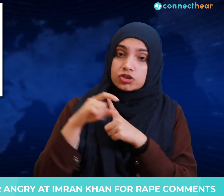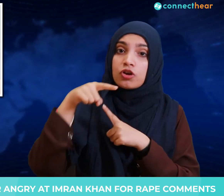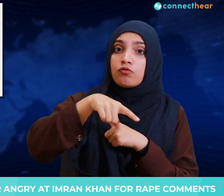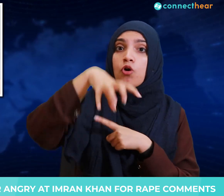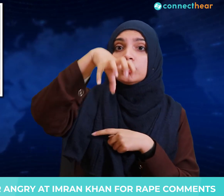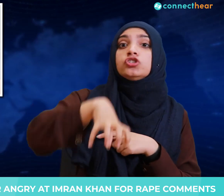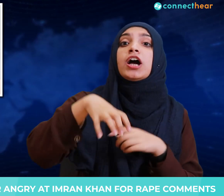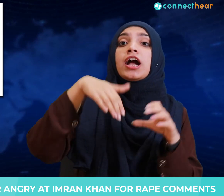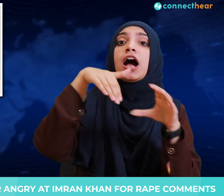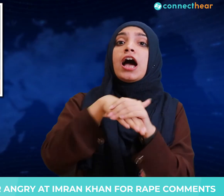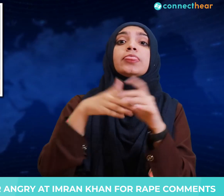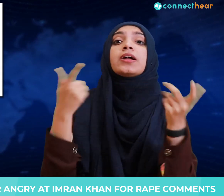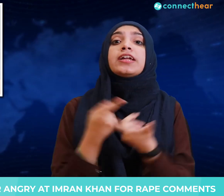said.